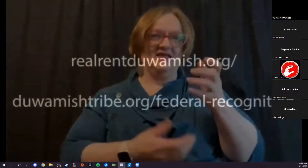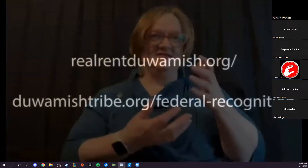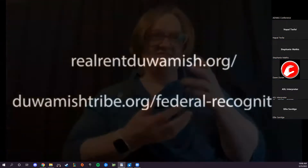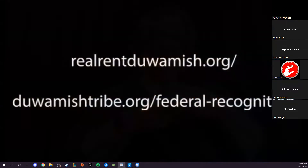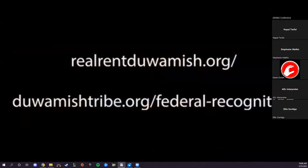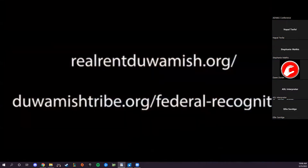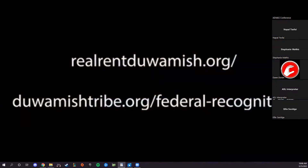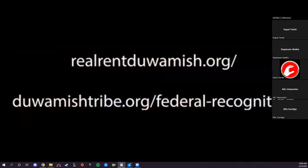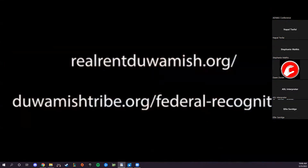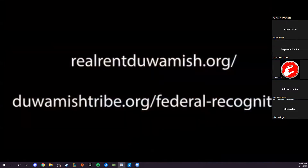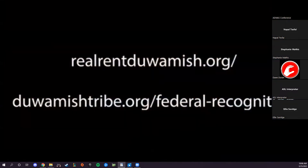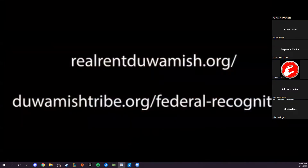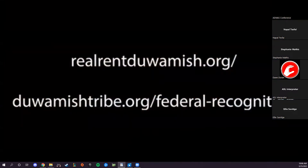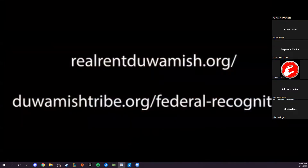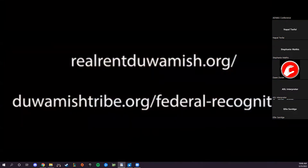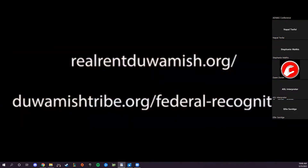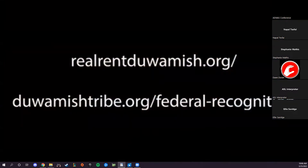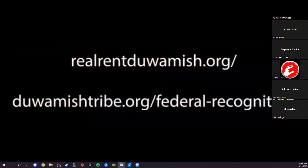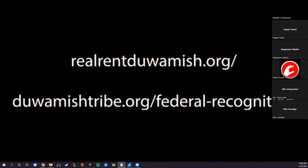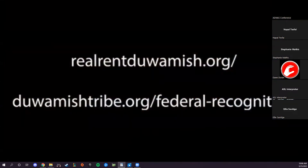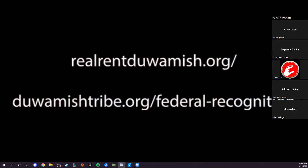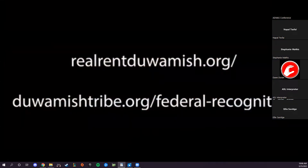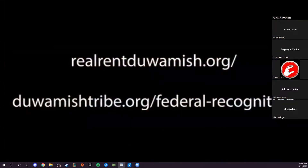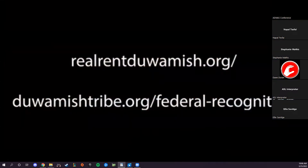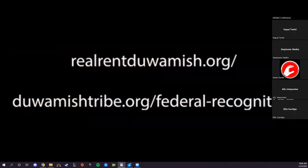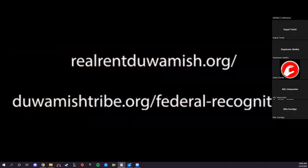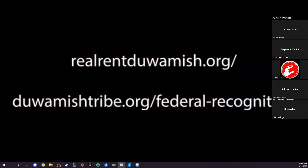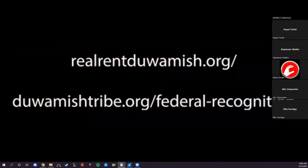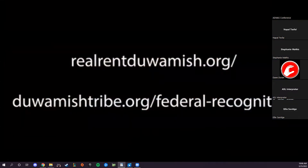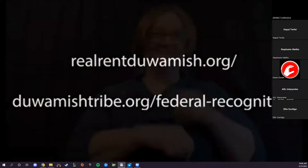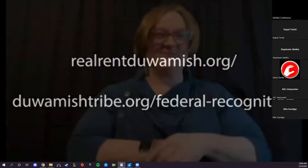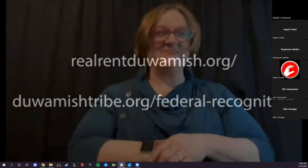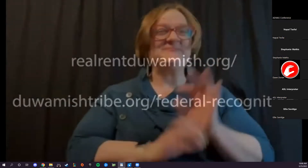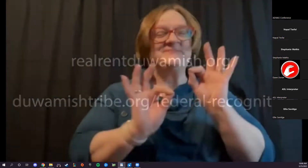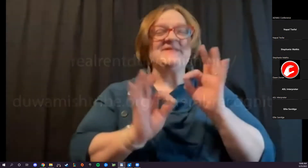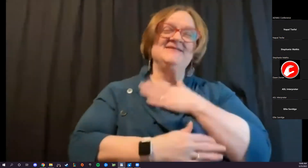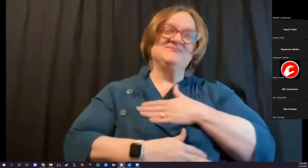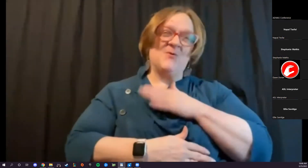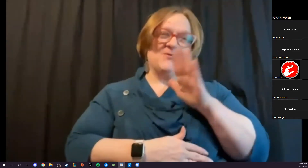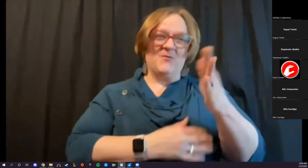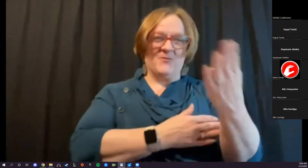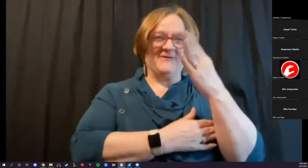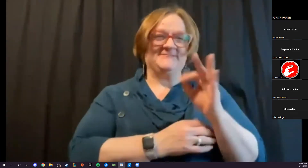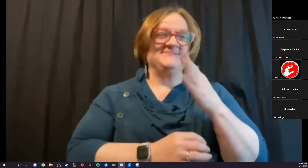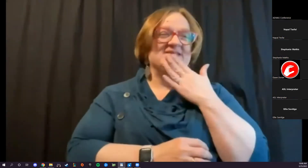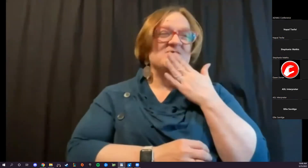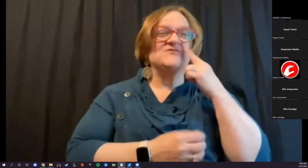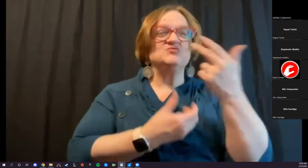One way ADWAS does this is to pay rent to the Duwamish tribe. For more information on the Pay Rent program,